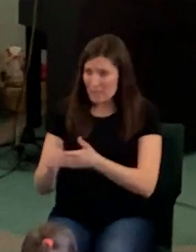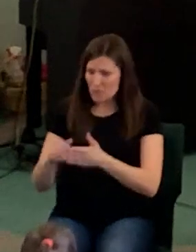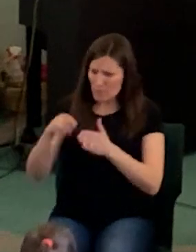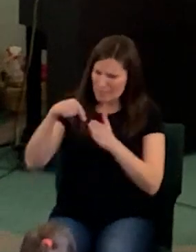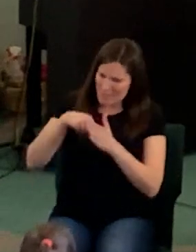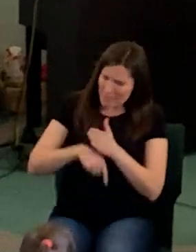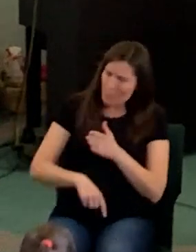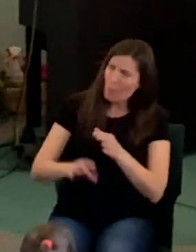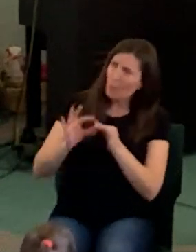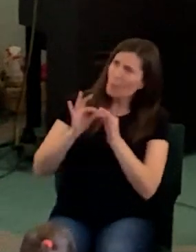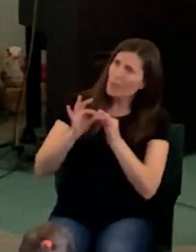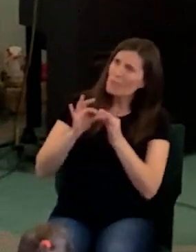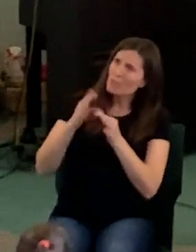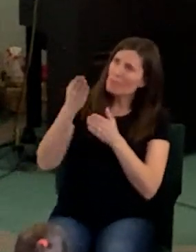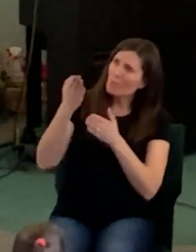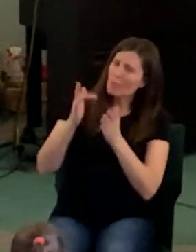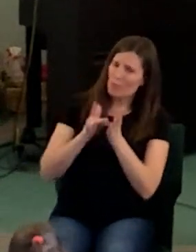Christ.